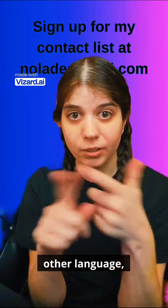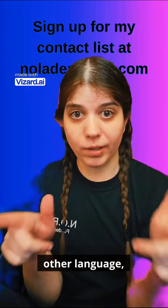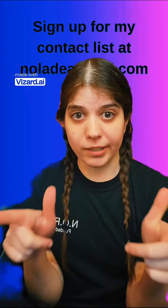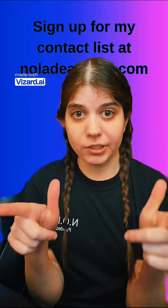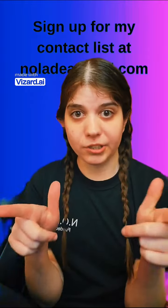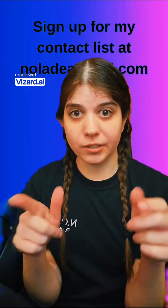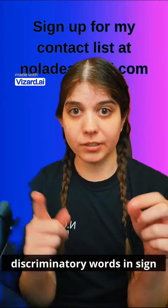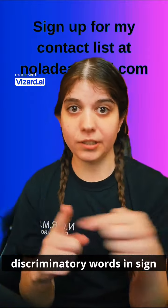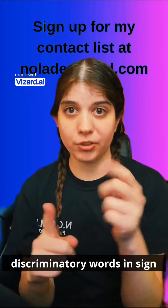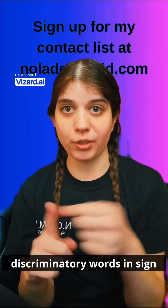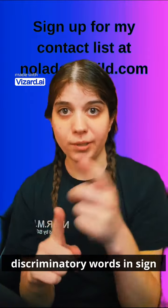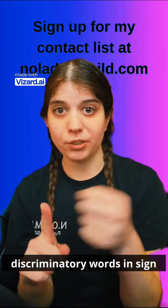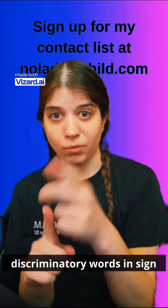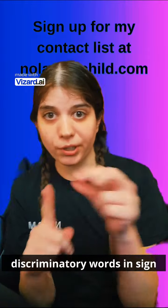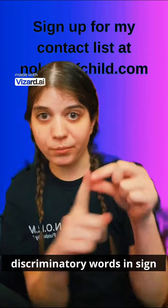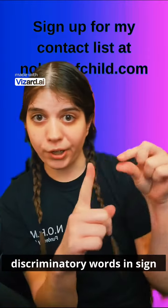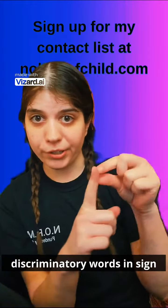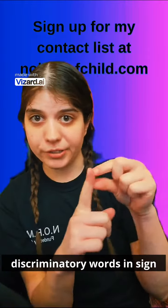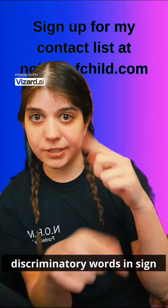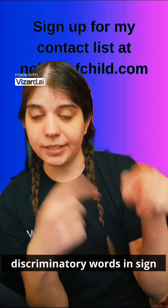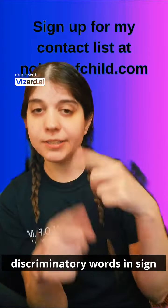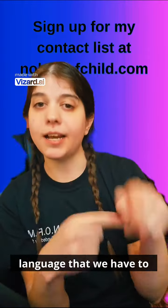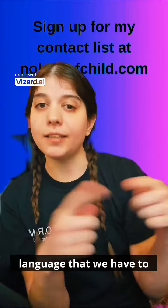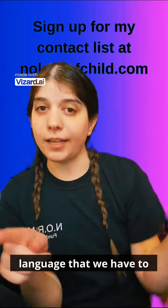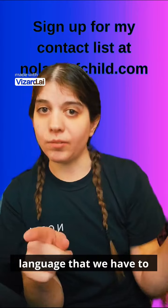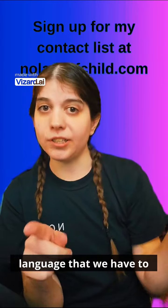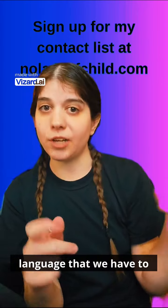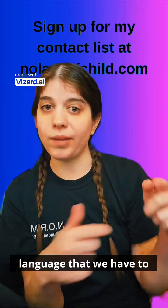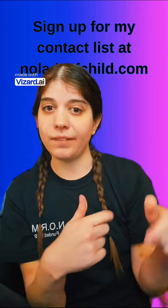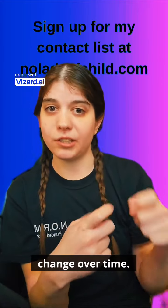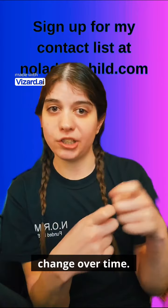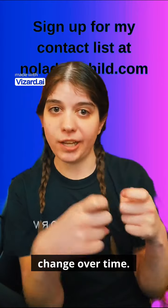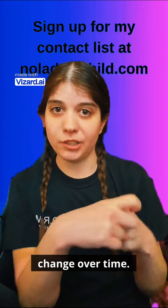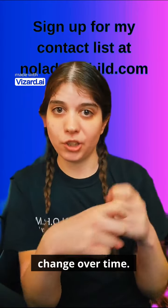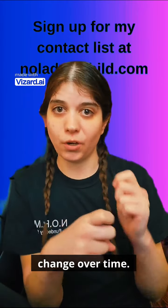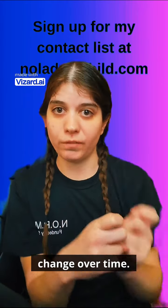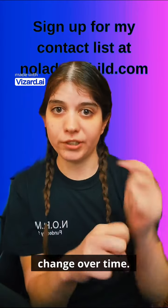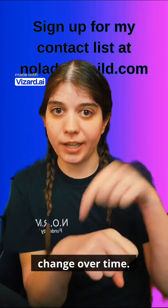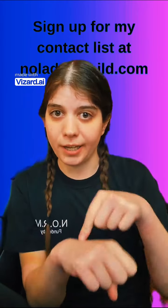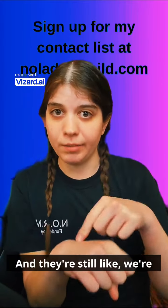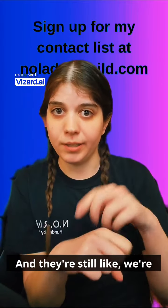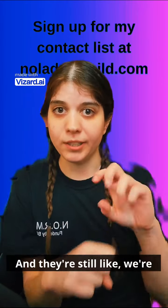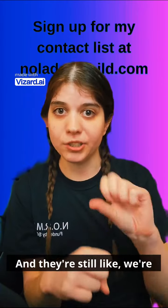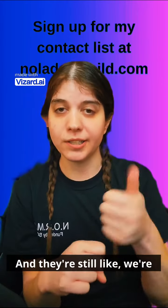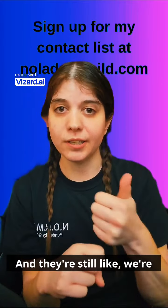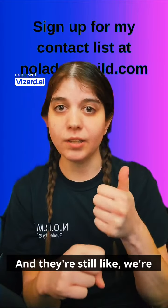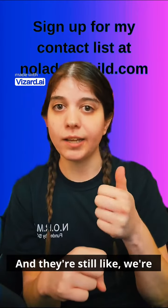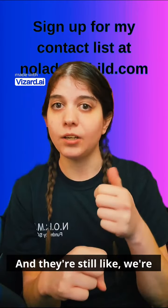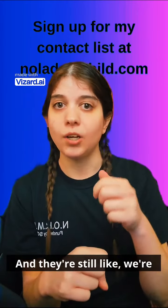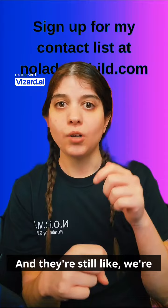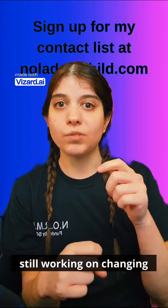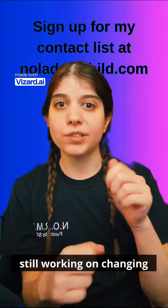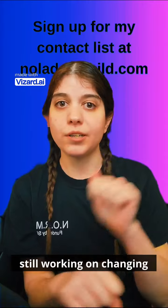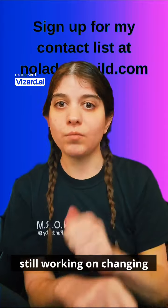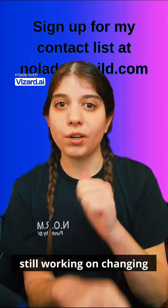language, discriminatory words in sign language that we have to change over time. And we're still working